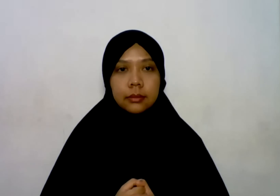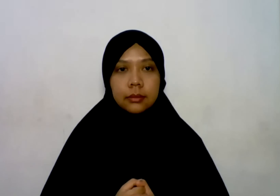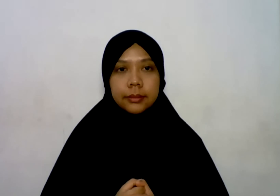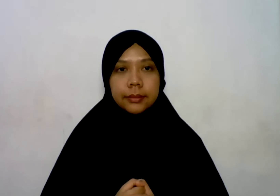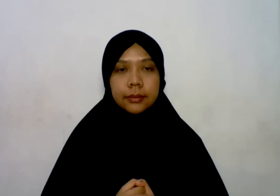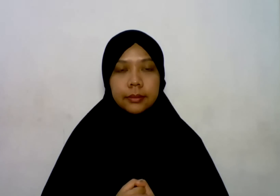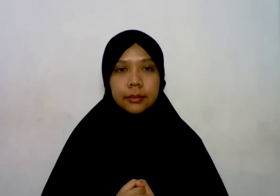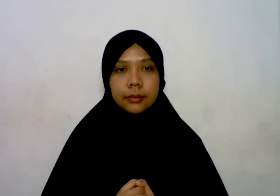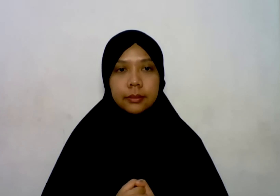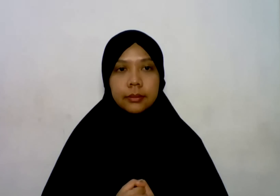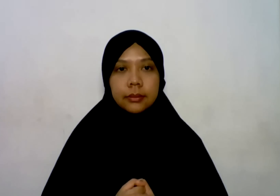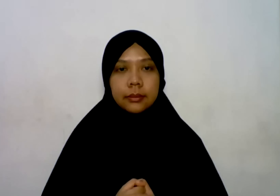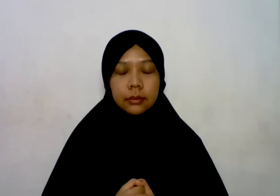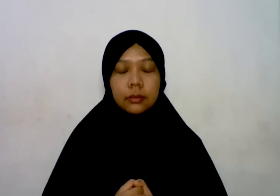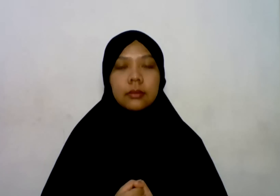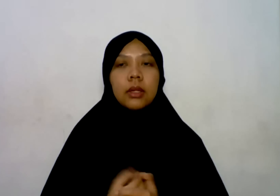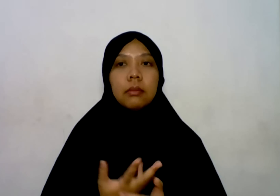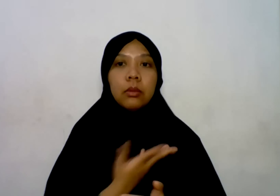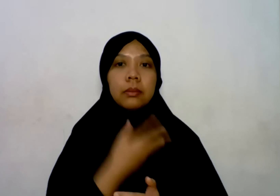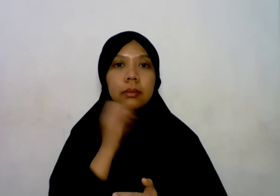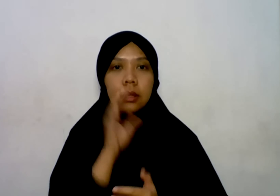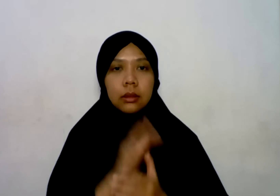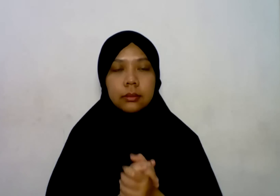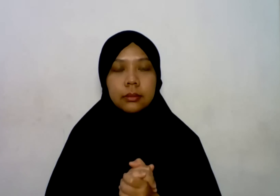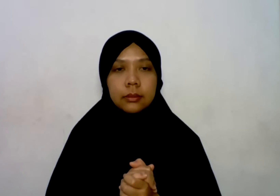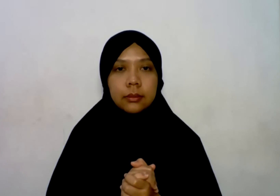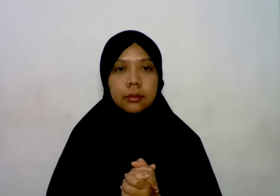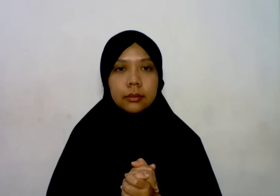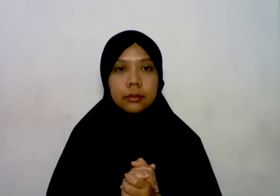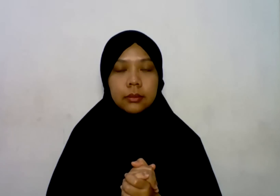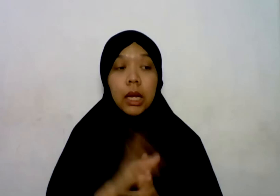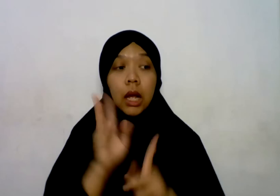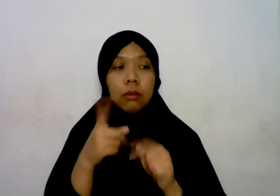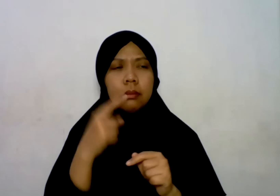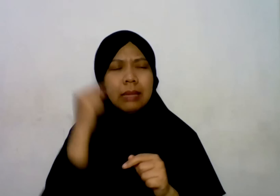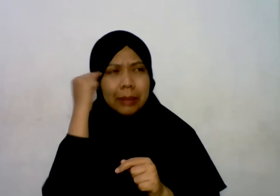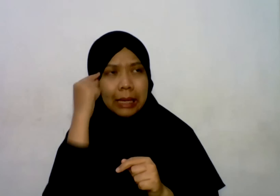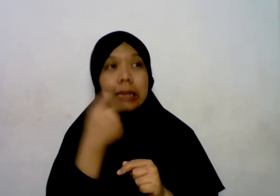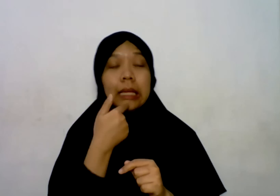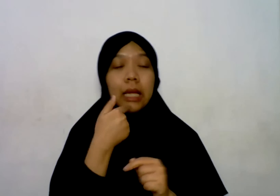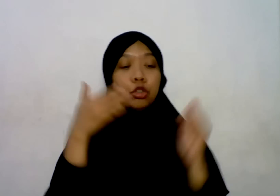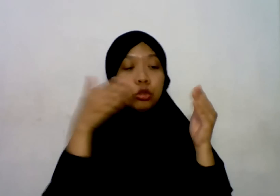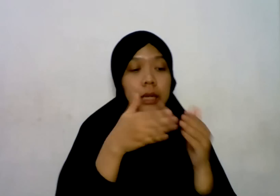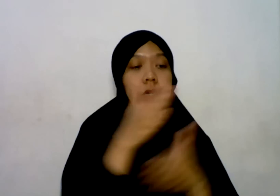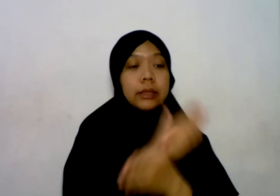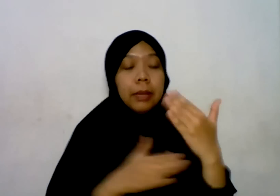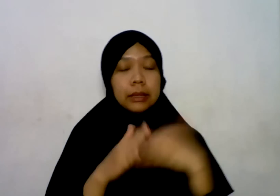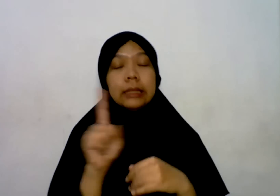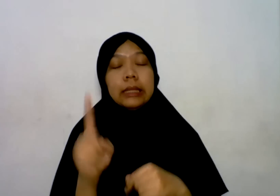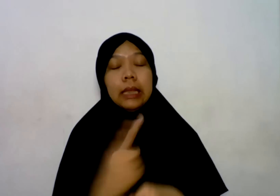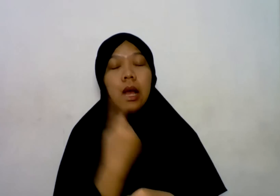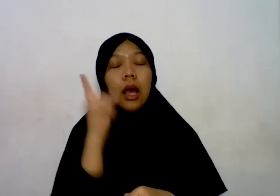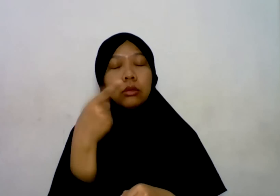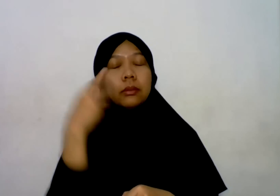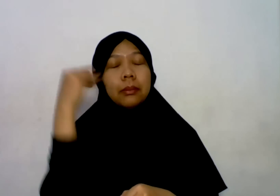But I want to finish by saying that in order to think about disability studies, we also need to think about disability's